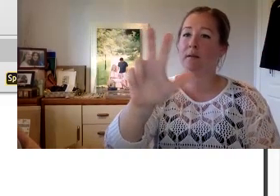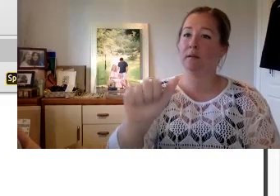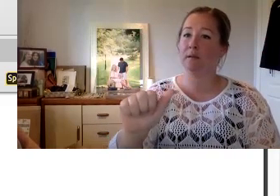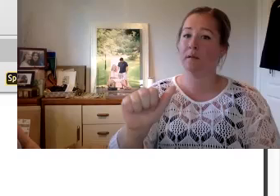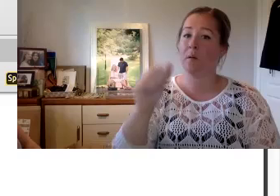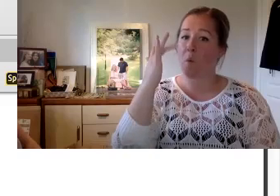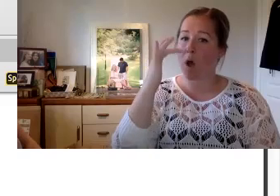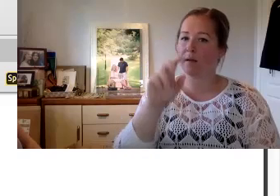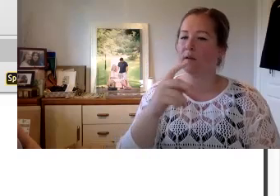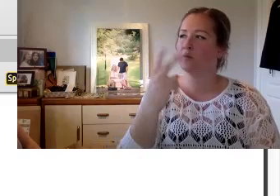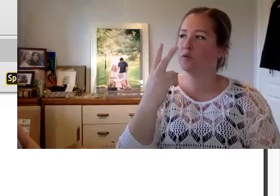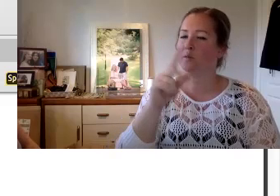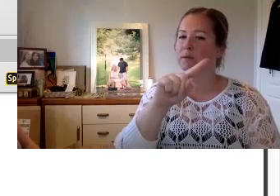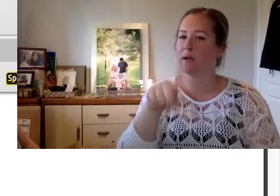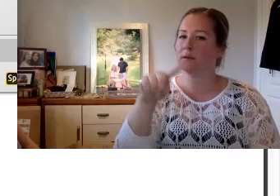Pizza.